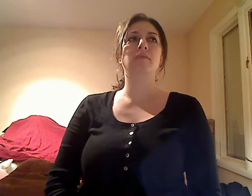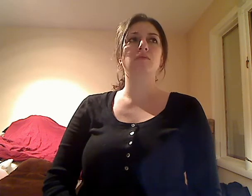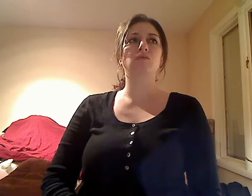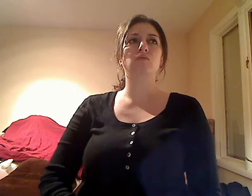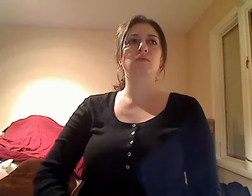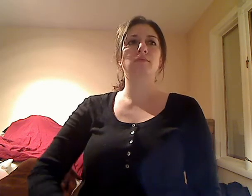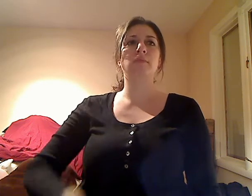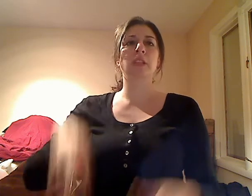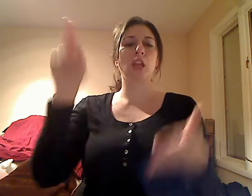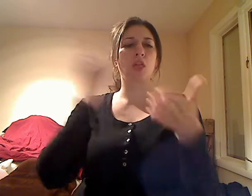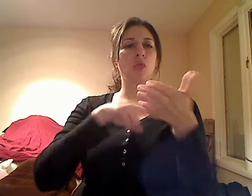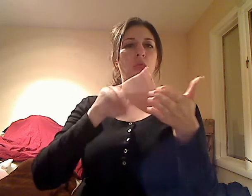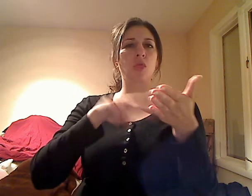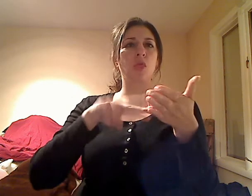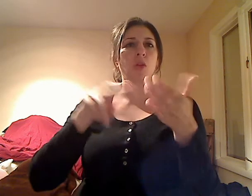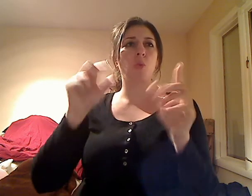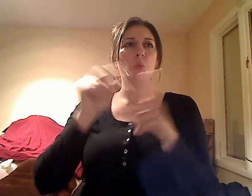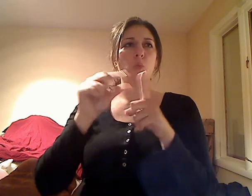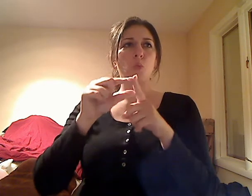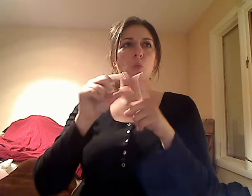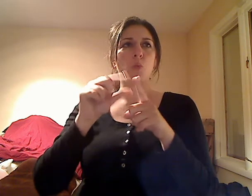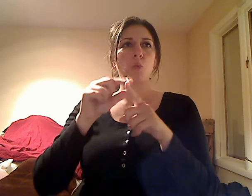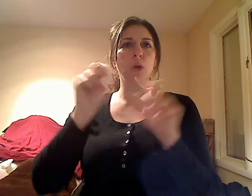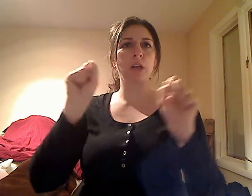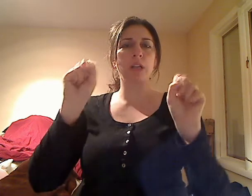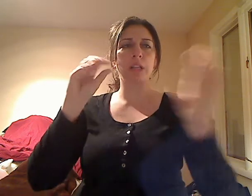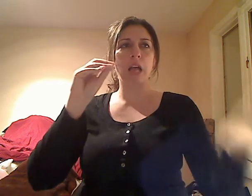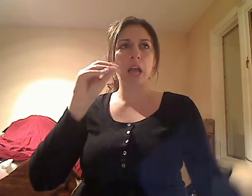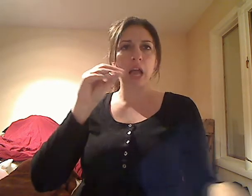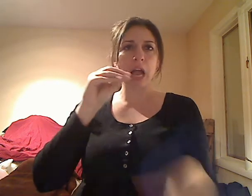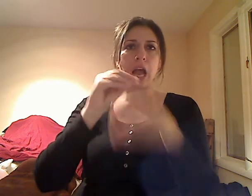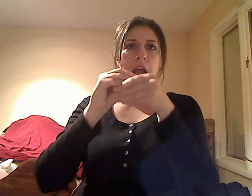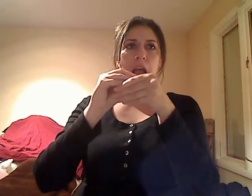that is proposed or suggested, suggestion. And a